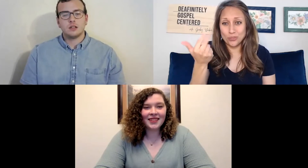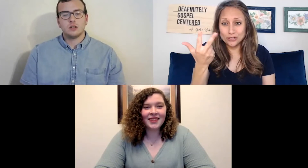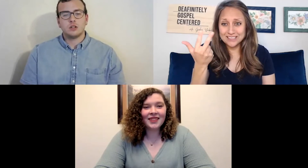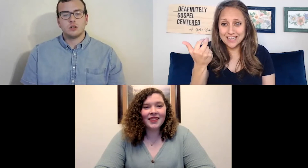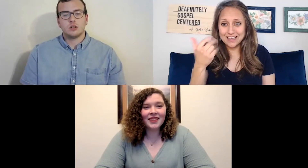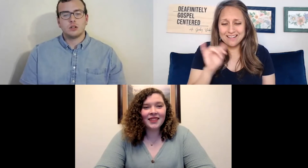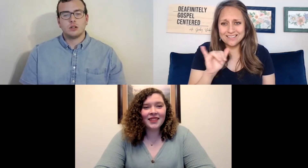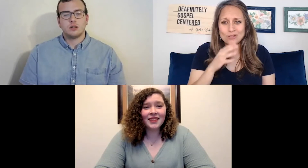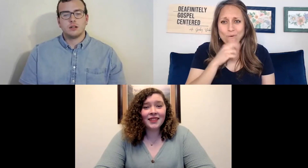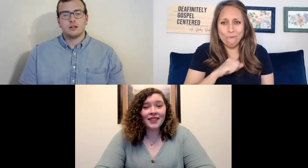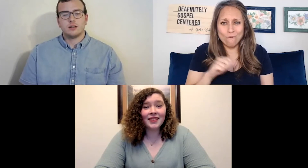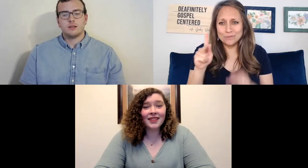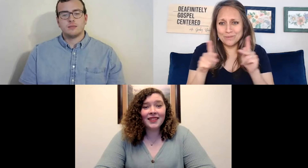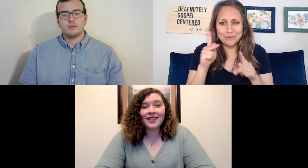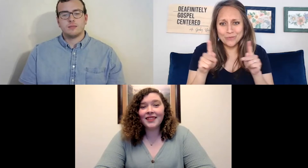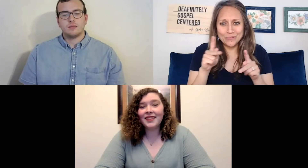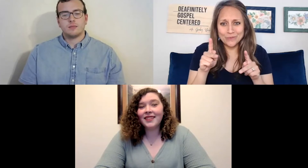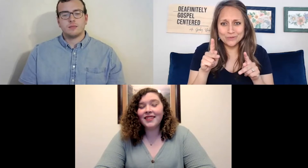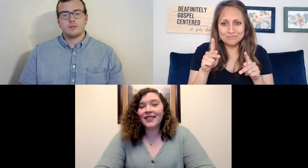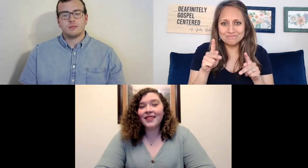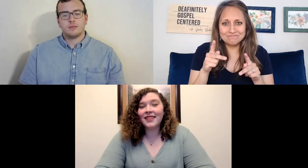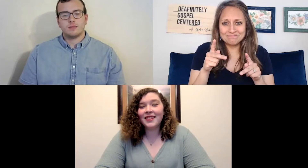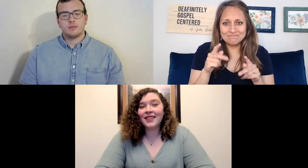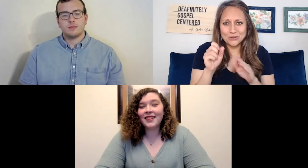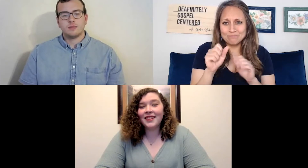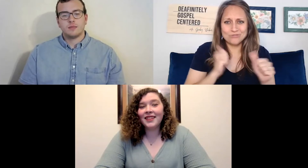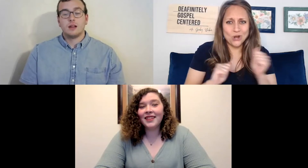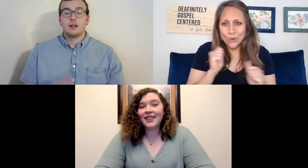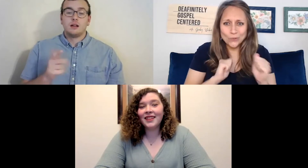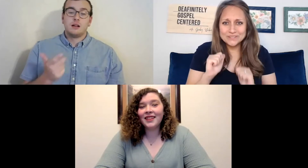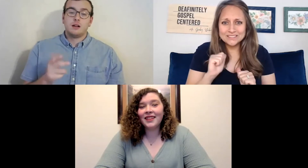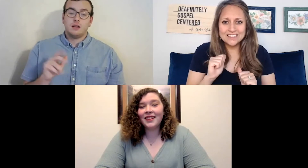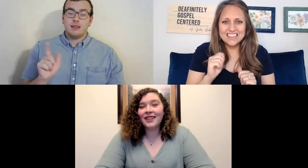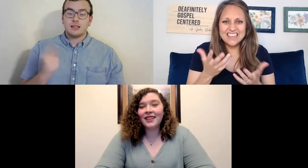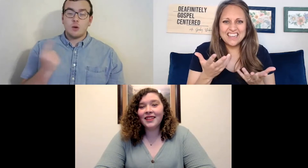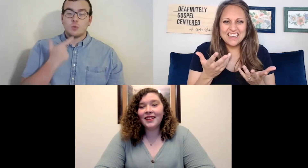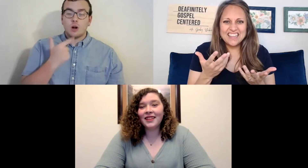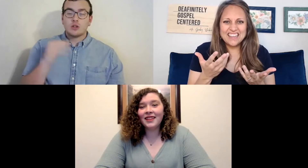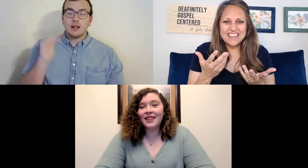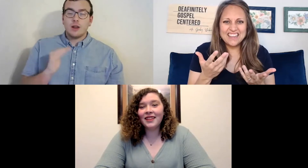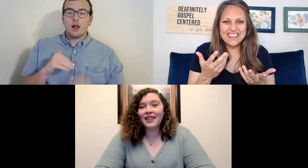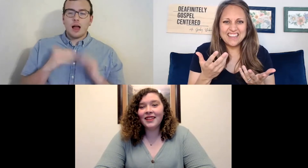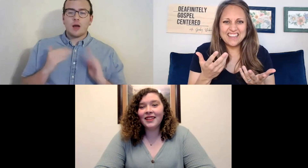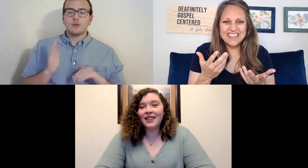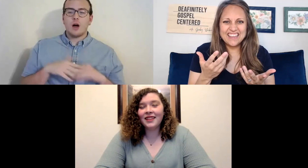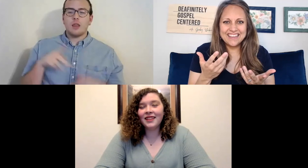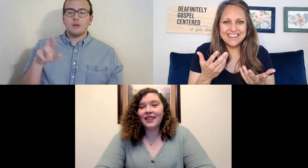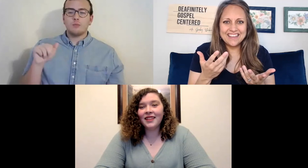Channel 13. Bunch of old people on that channel. It's old TV shows. Older.